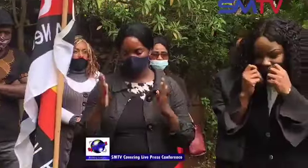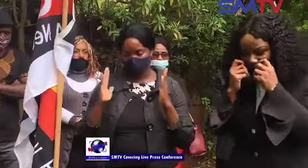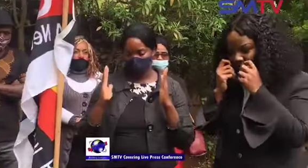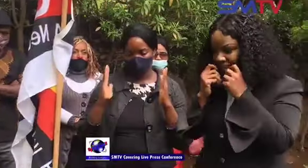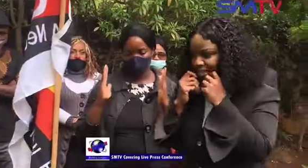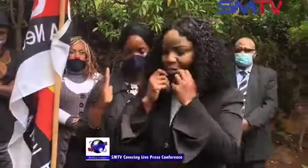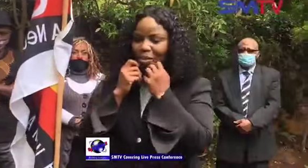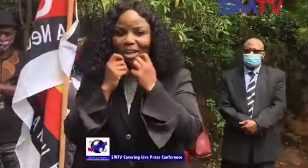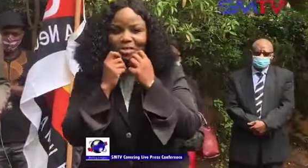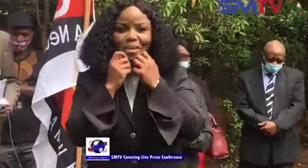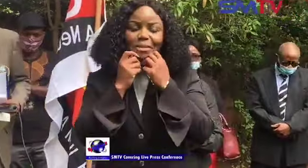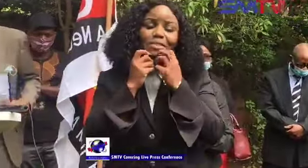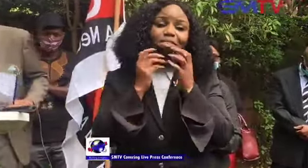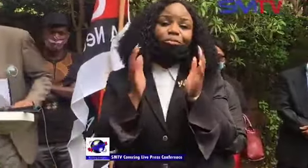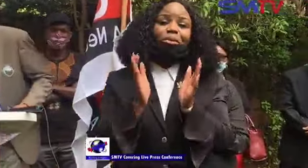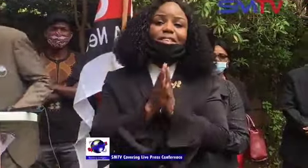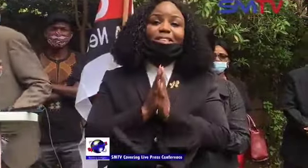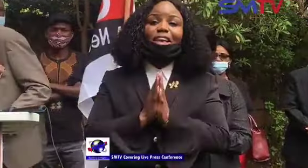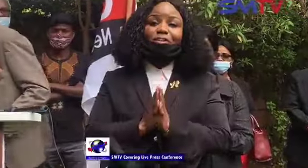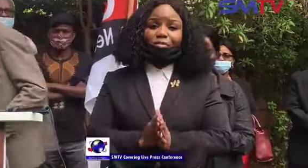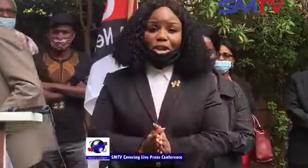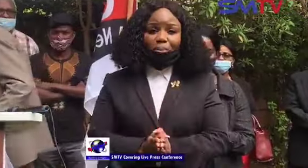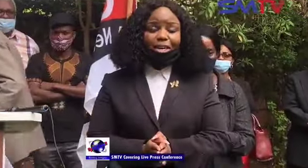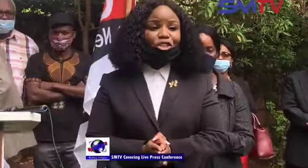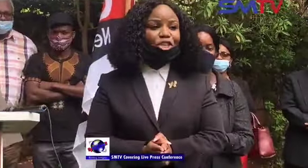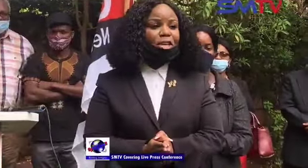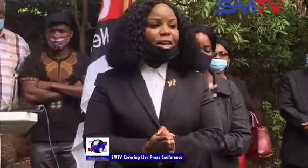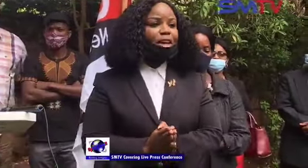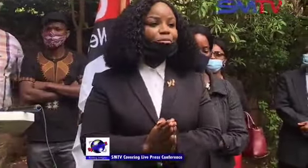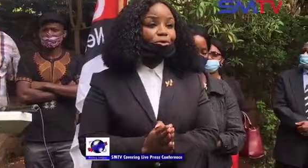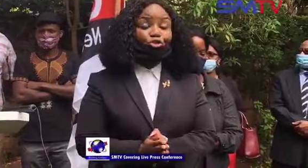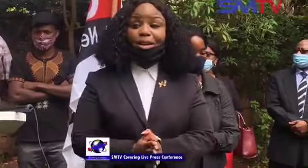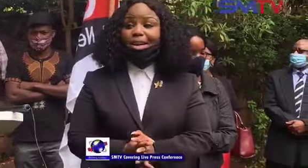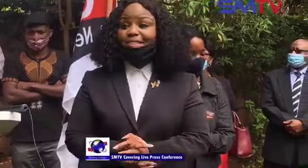Members of the press, all that remains is for me to thank you very much